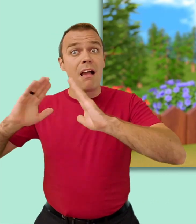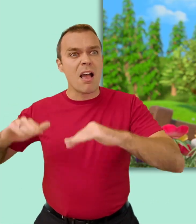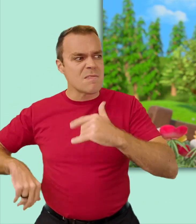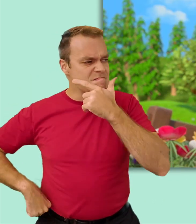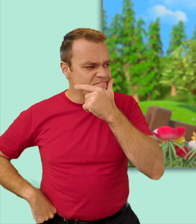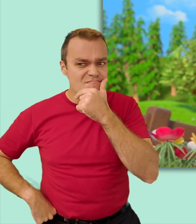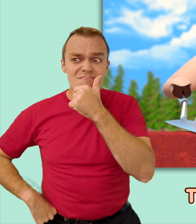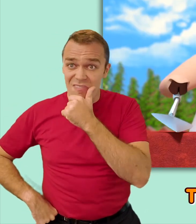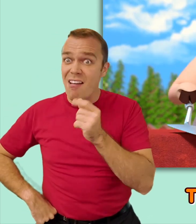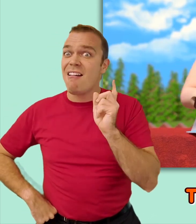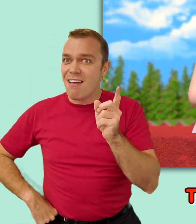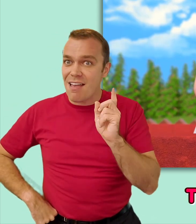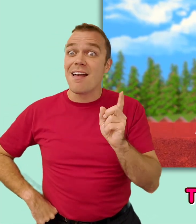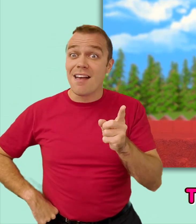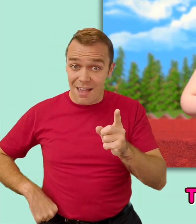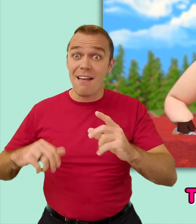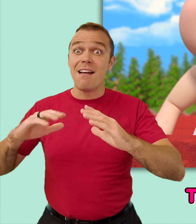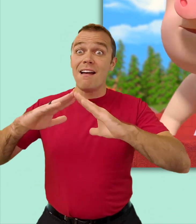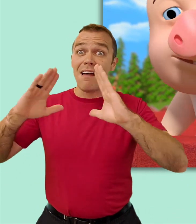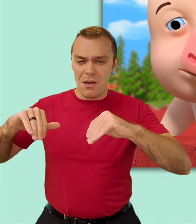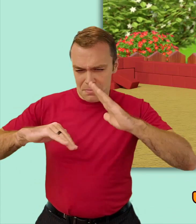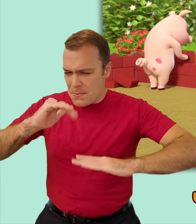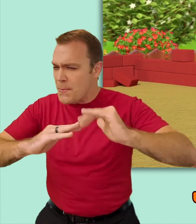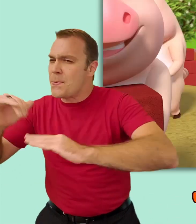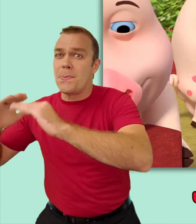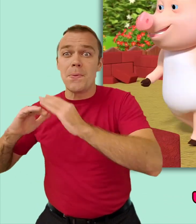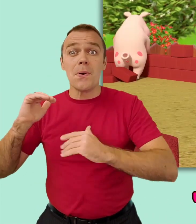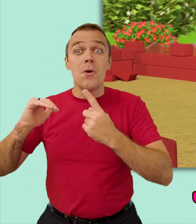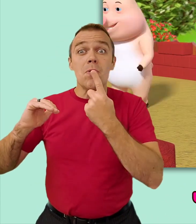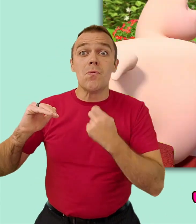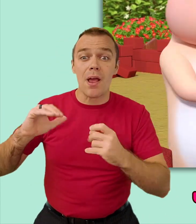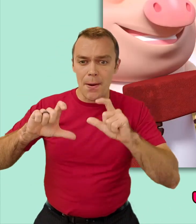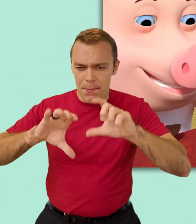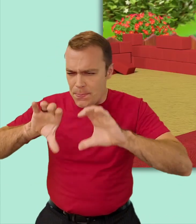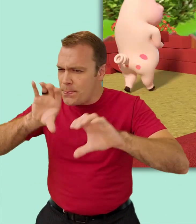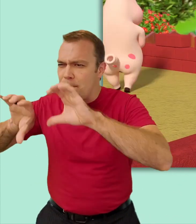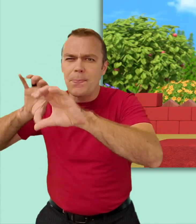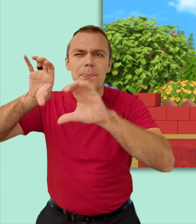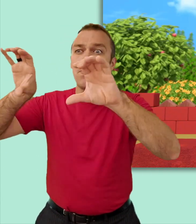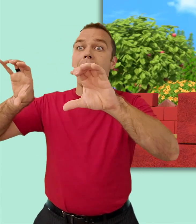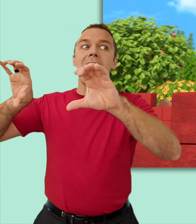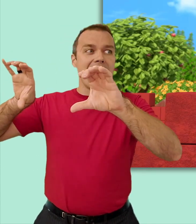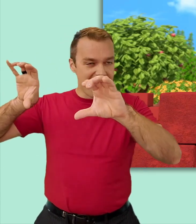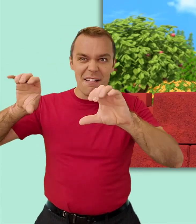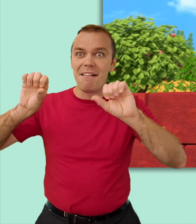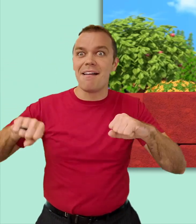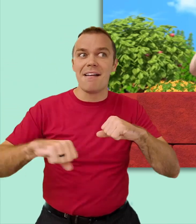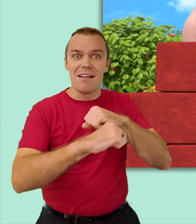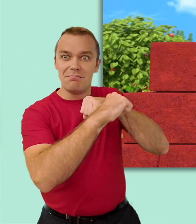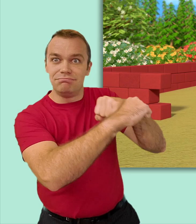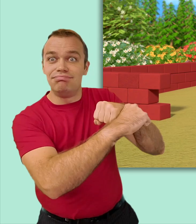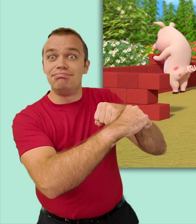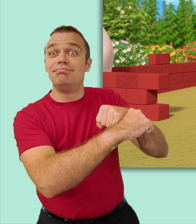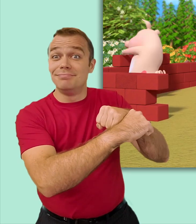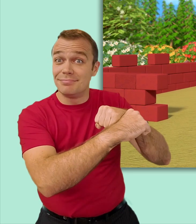Think. If they built a house real quick, using some bright red brick, then they could keep their